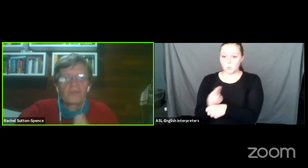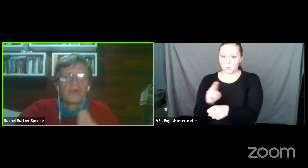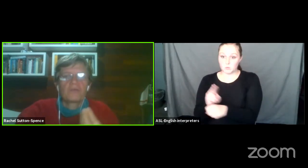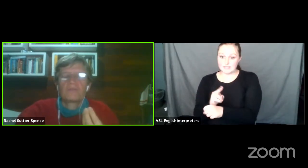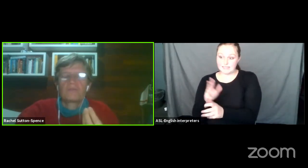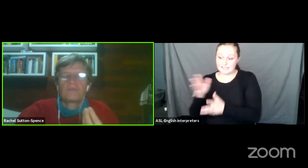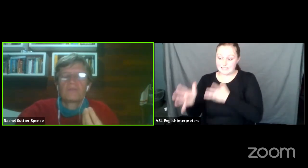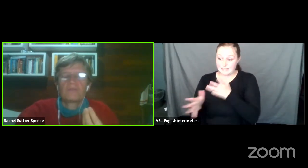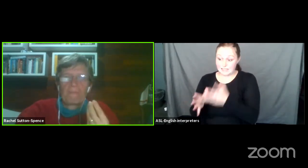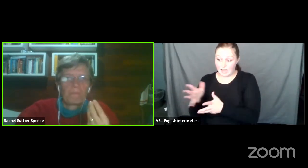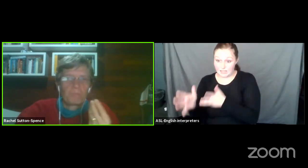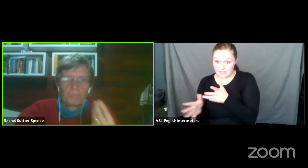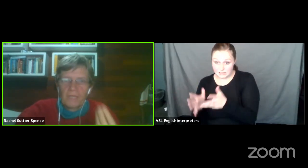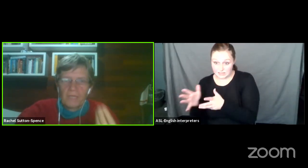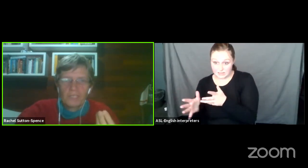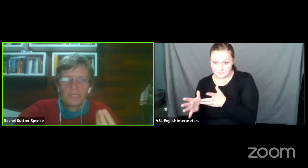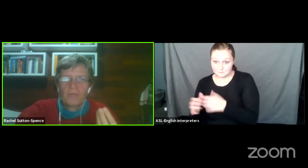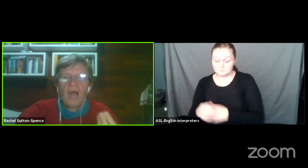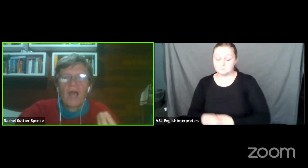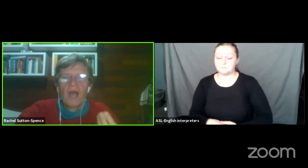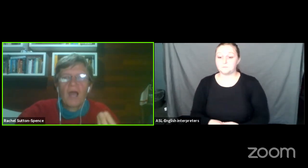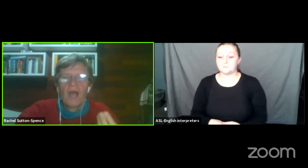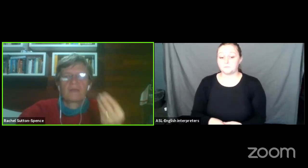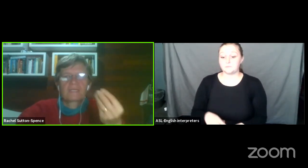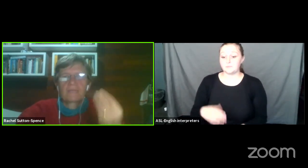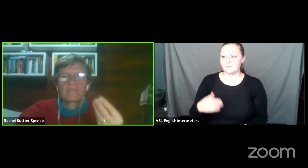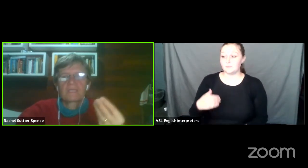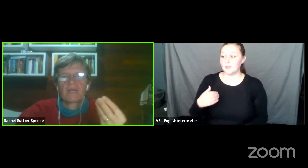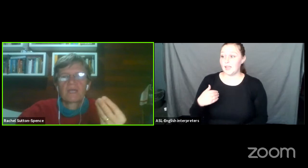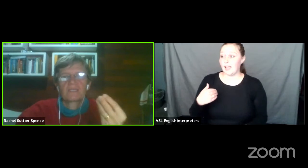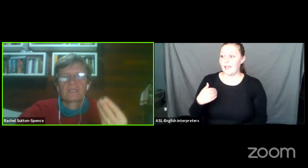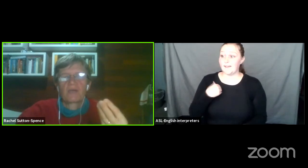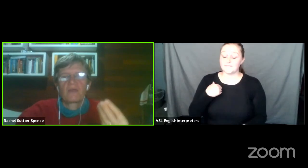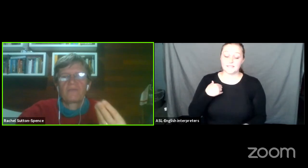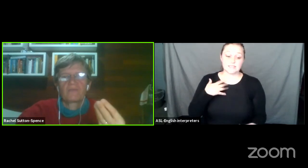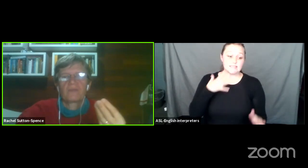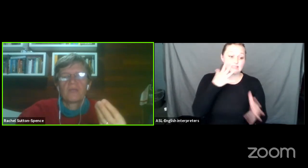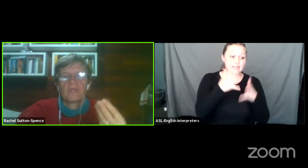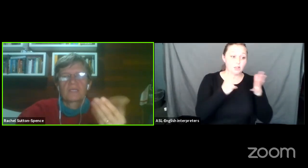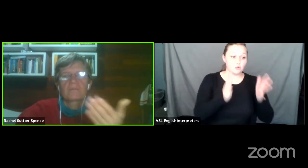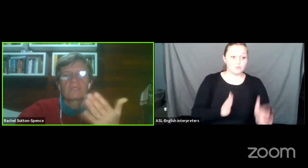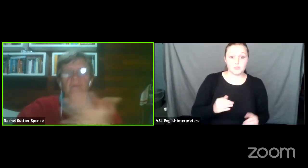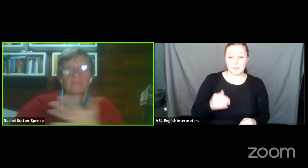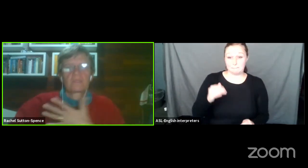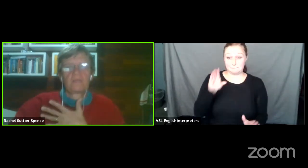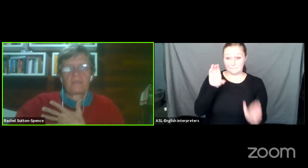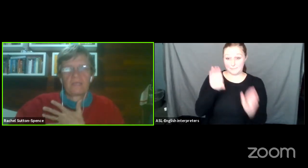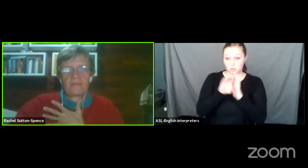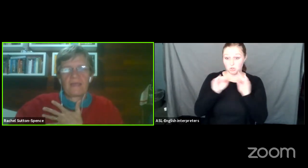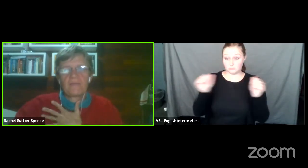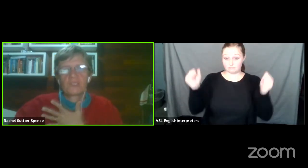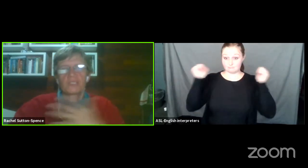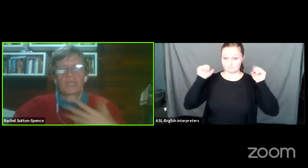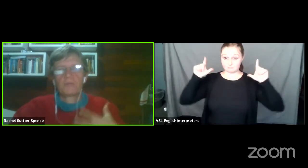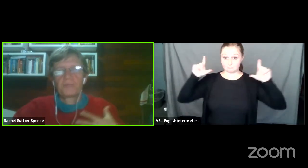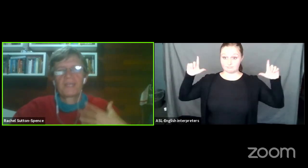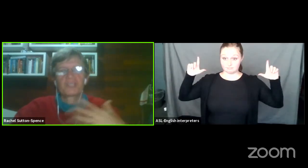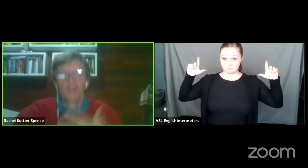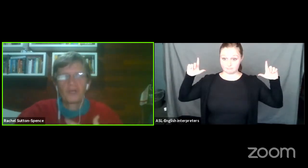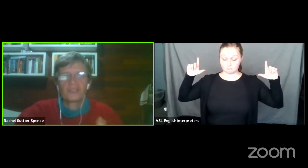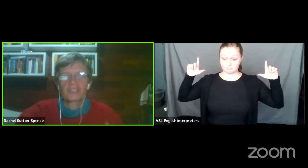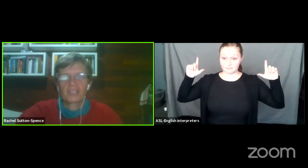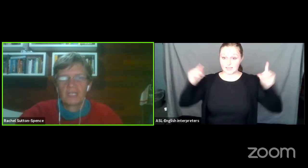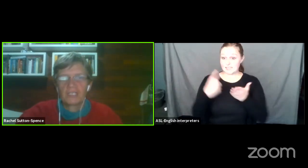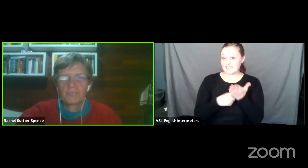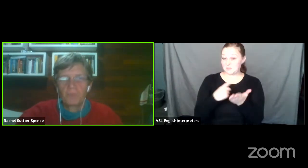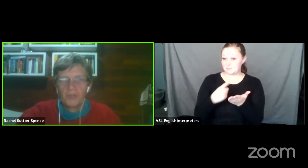with pictures behind. Some signs are even, sometimes the images are placed